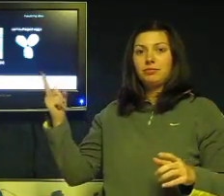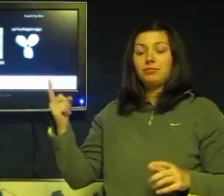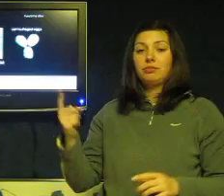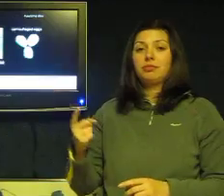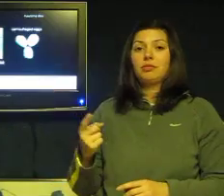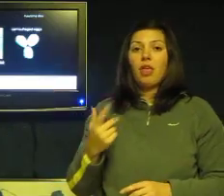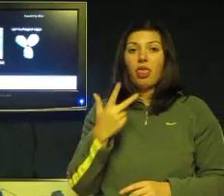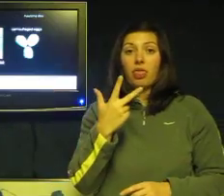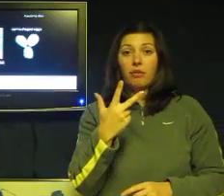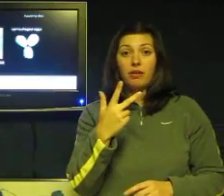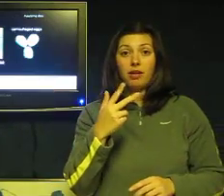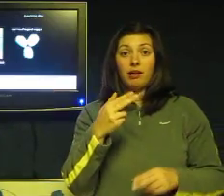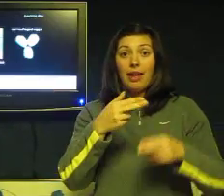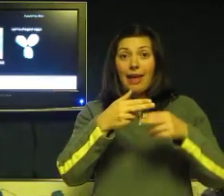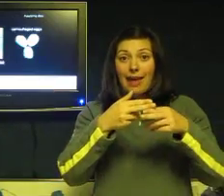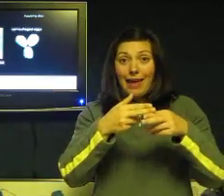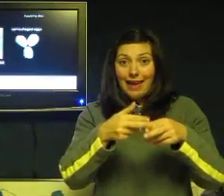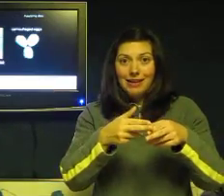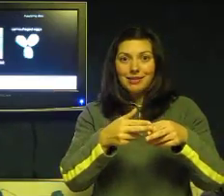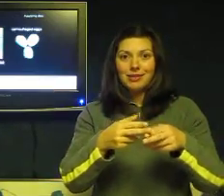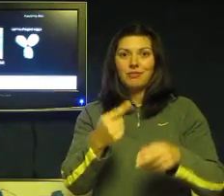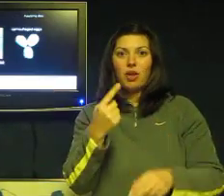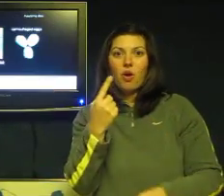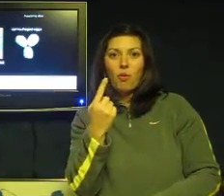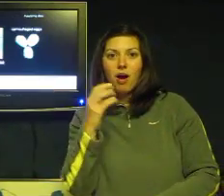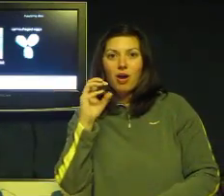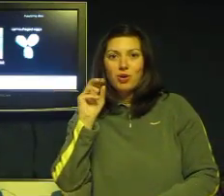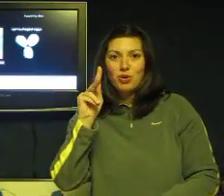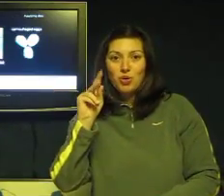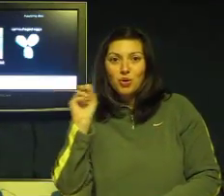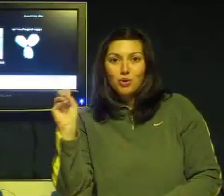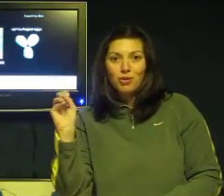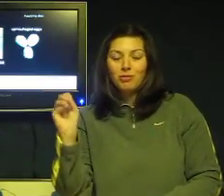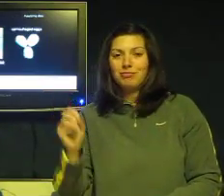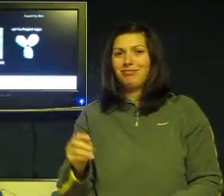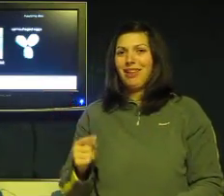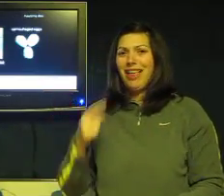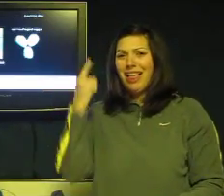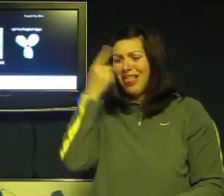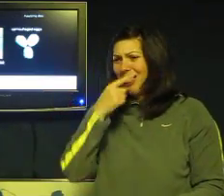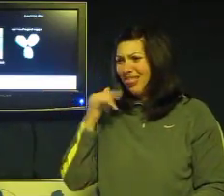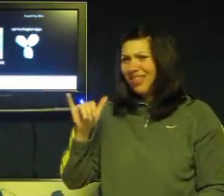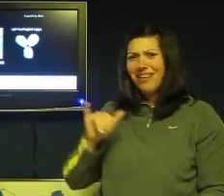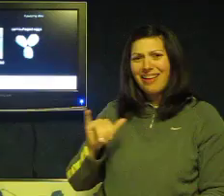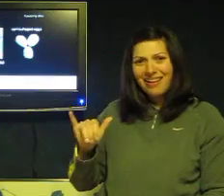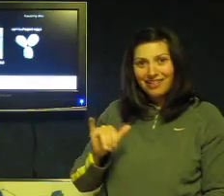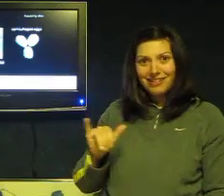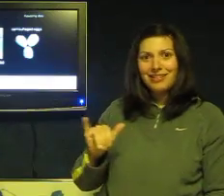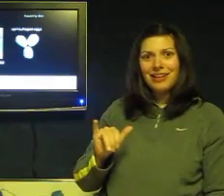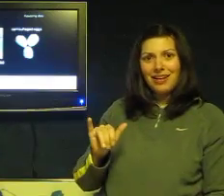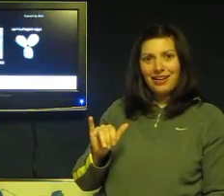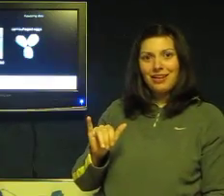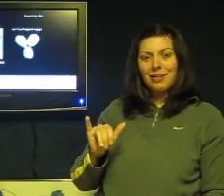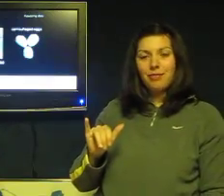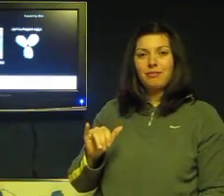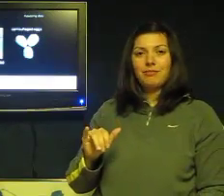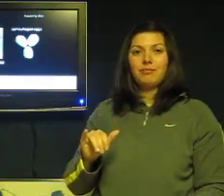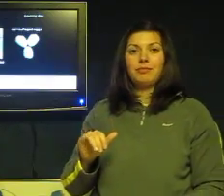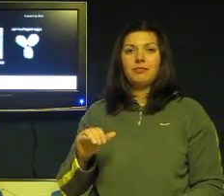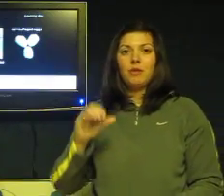bird and a cuckoo egg. And you can see that they're actually quite similar. And in fact, cuckoos will change